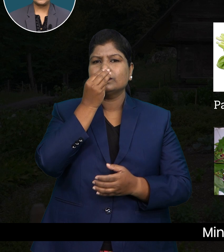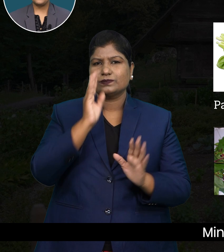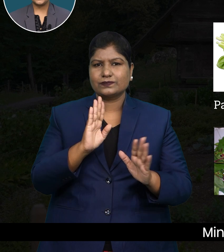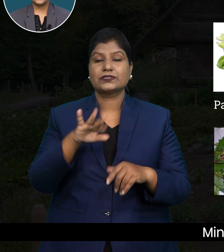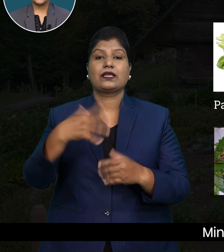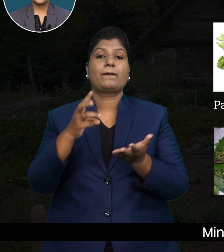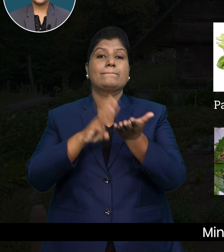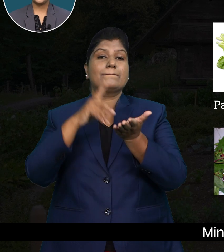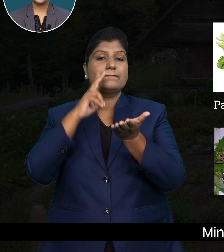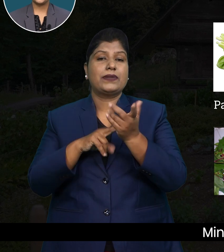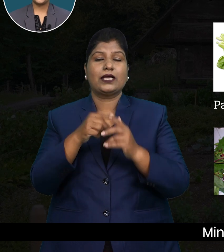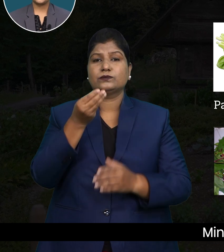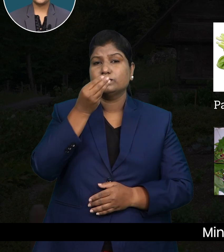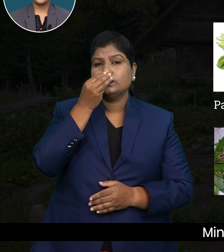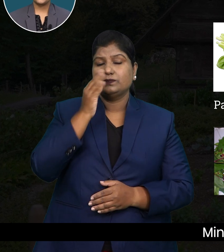mint leaves,